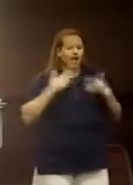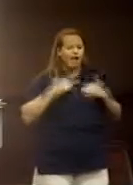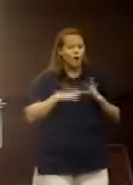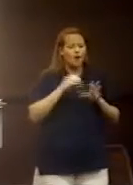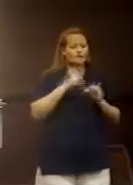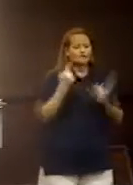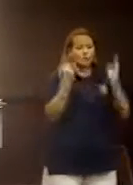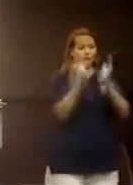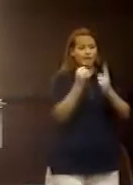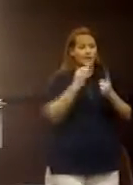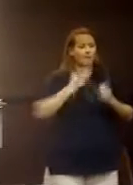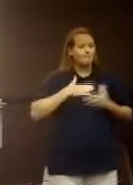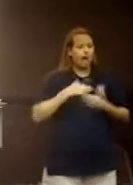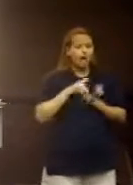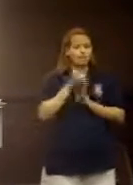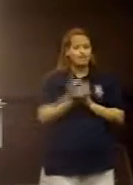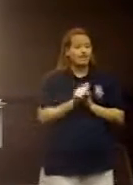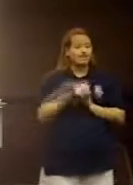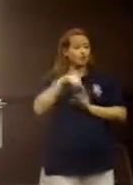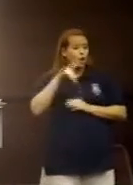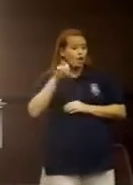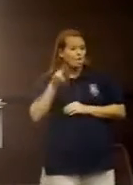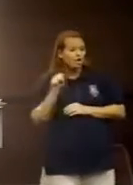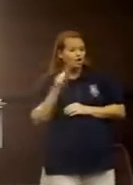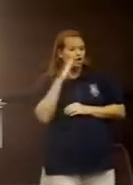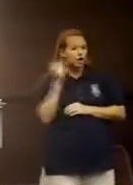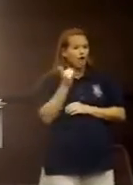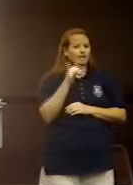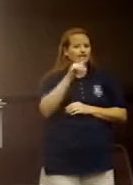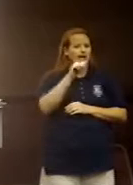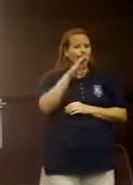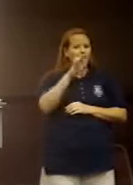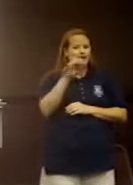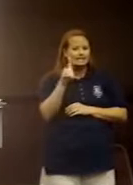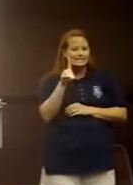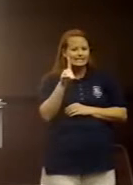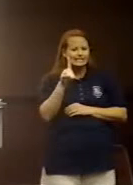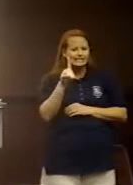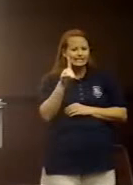a meeting of my professional peers called ACED. It's